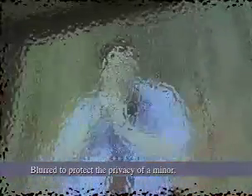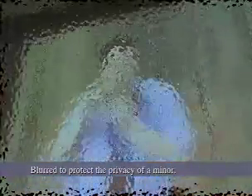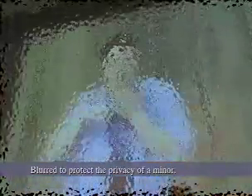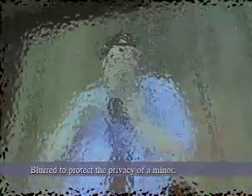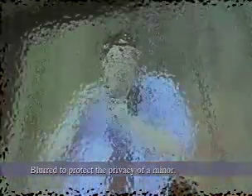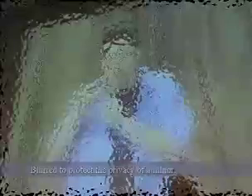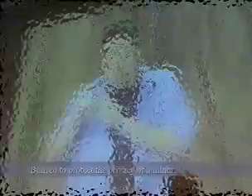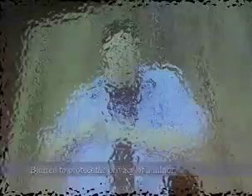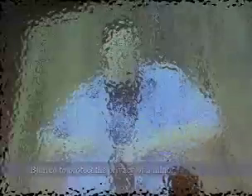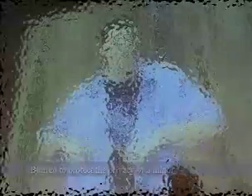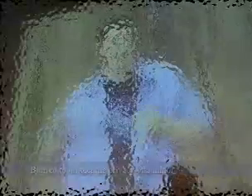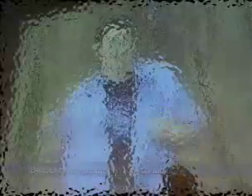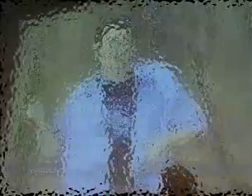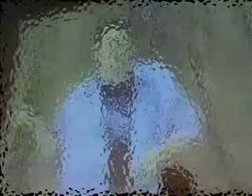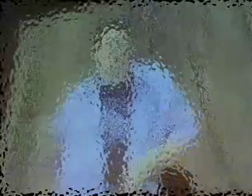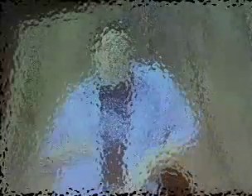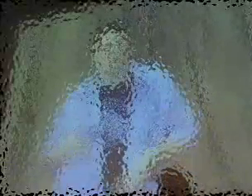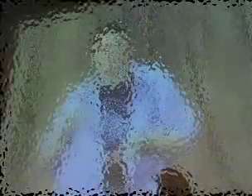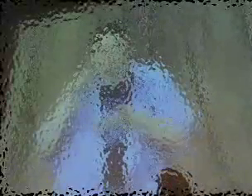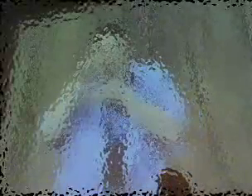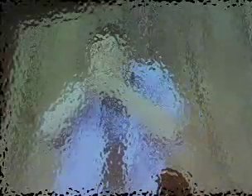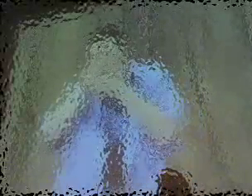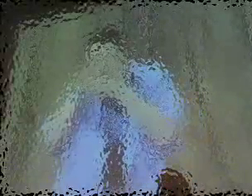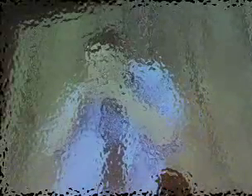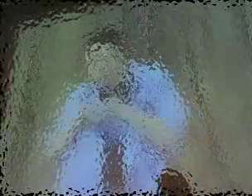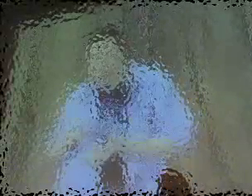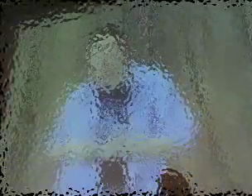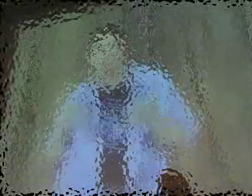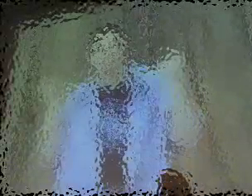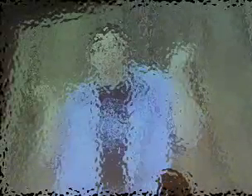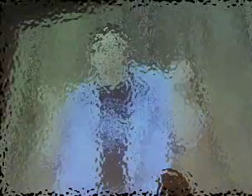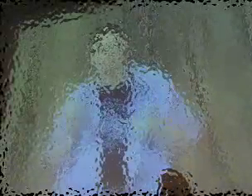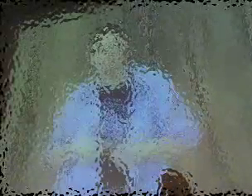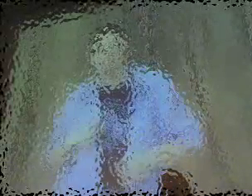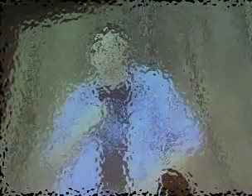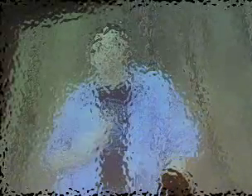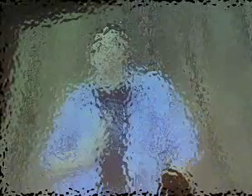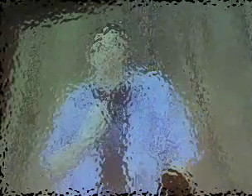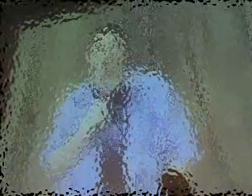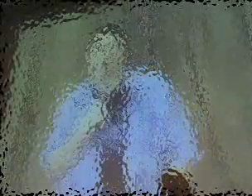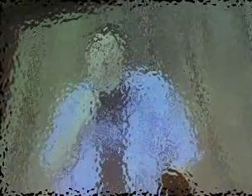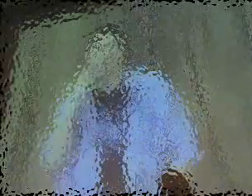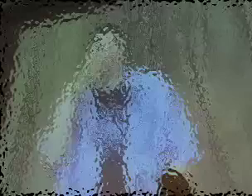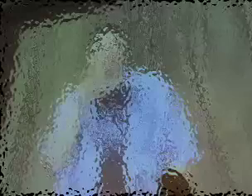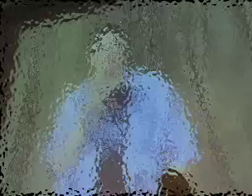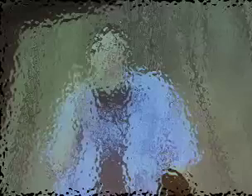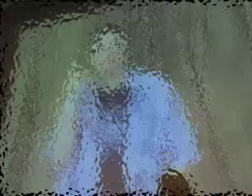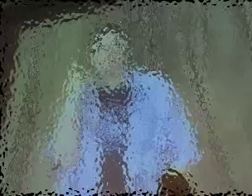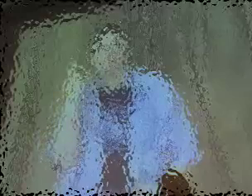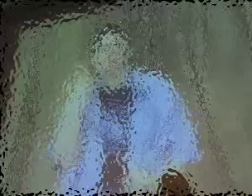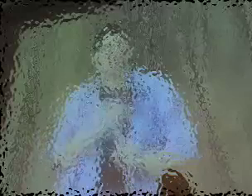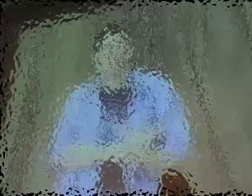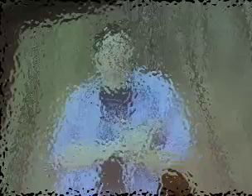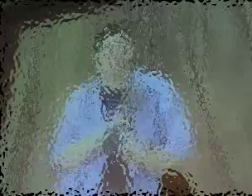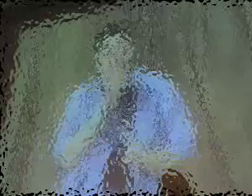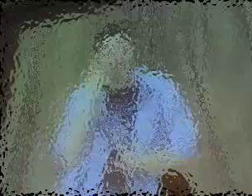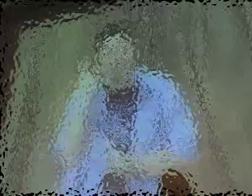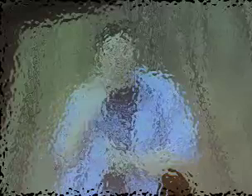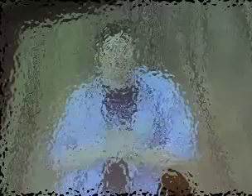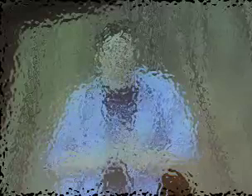I didn't understand what I was reading. I was just completely out of it. And they were reading it and providing a